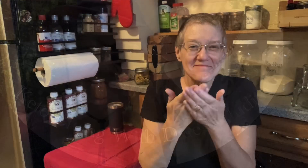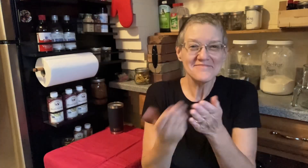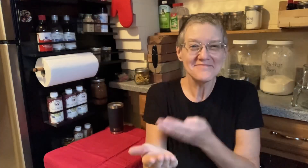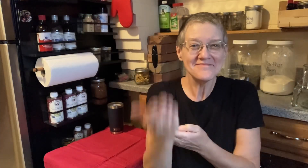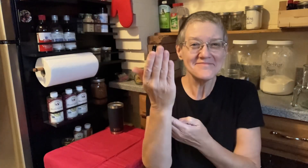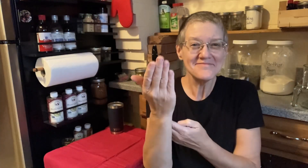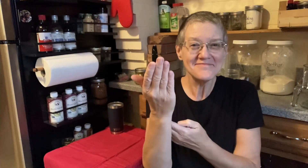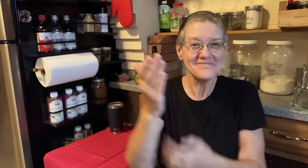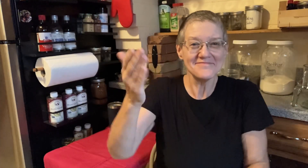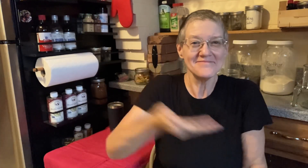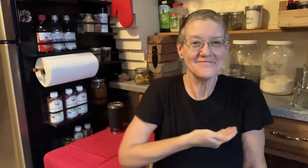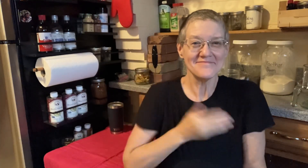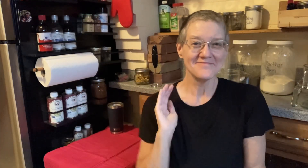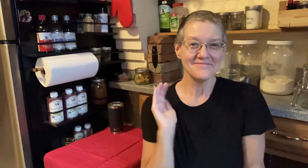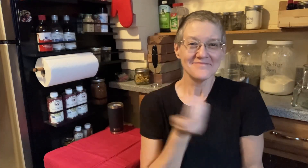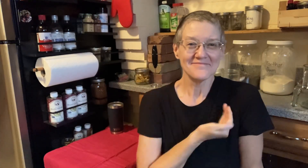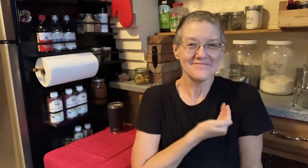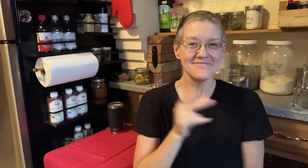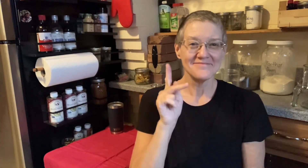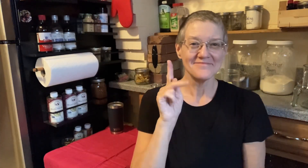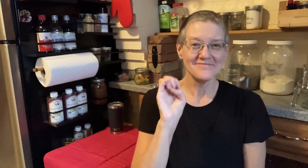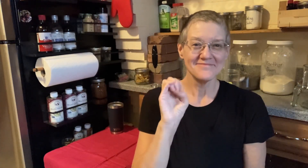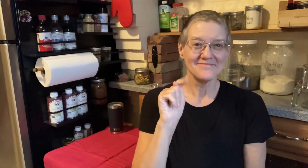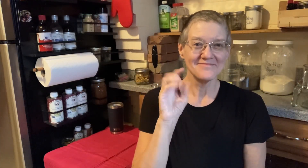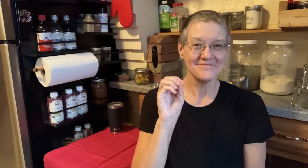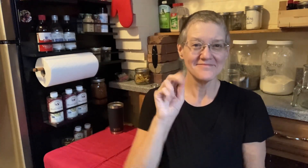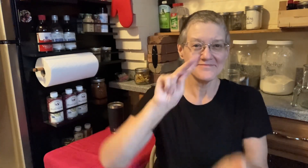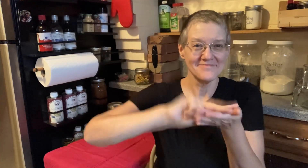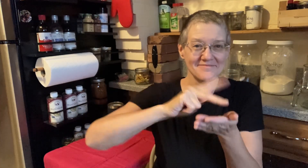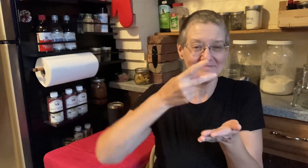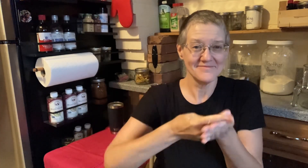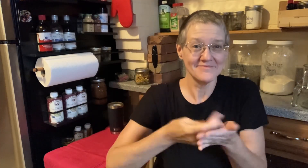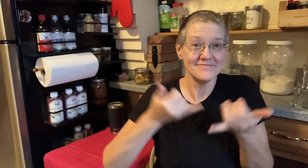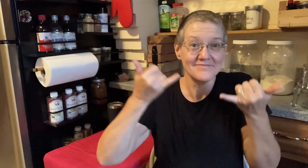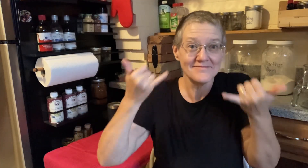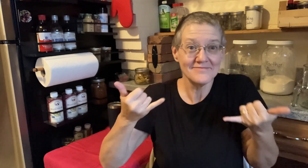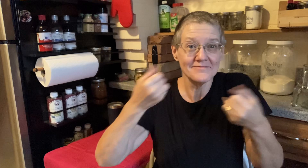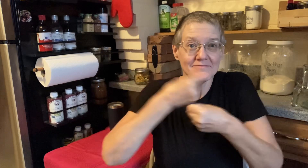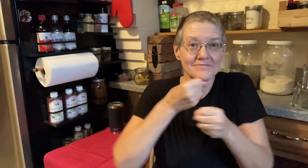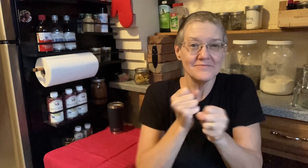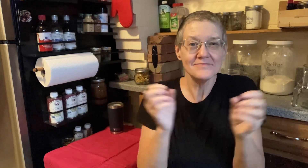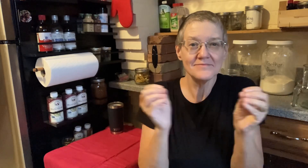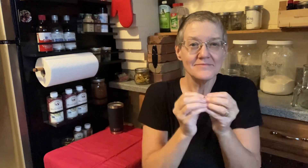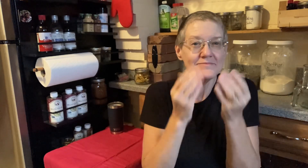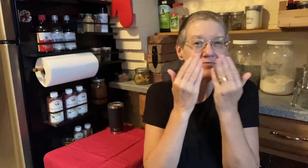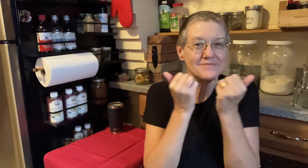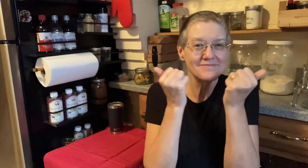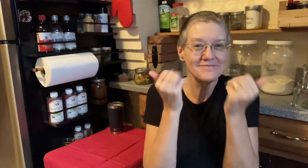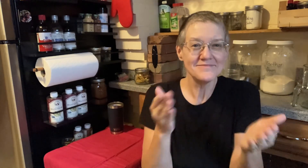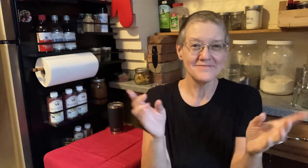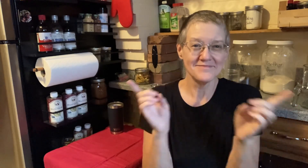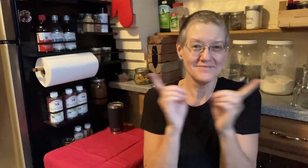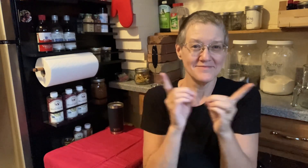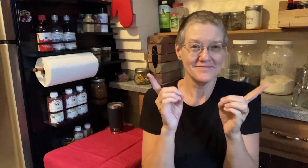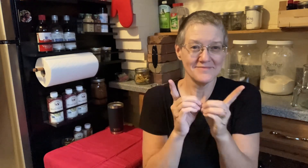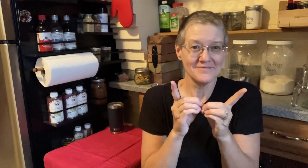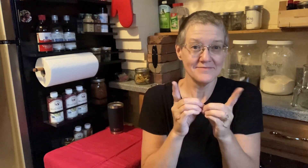Good morning and welcome to our Keto Kitchen. Today we're going to make more keto